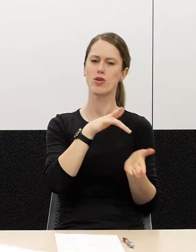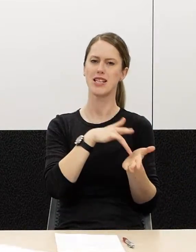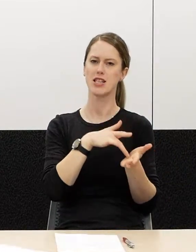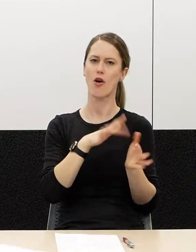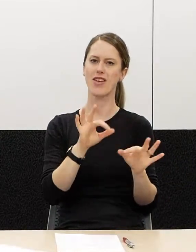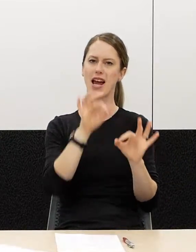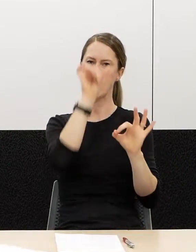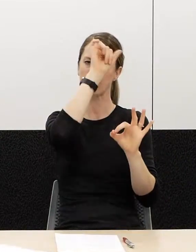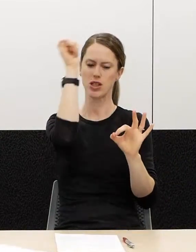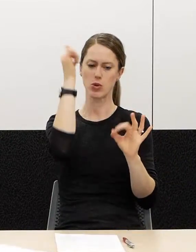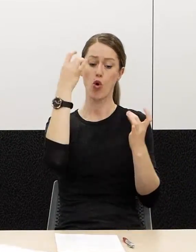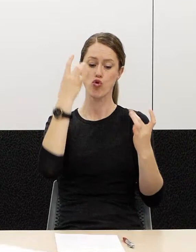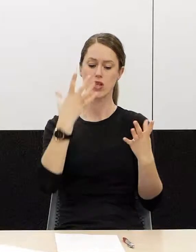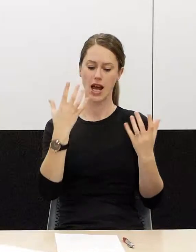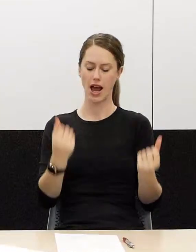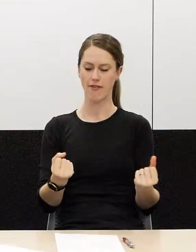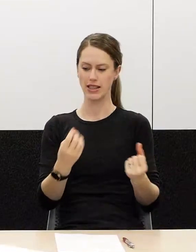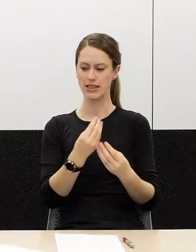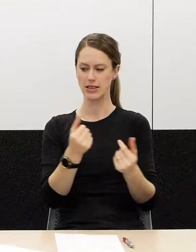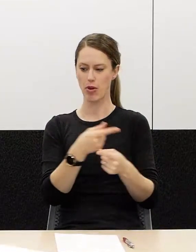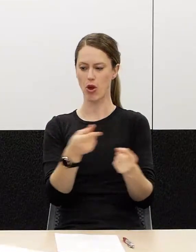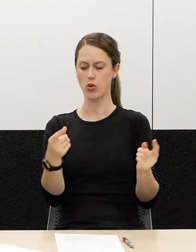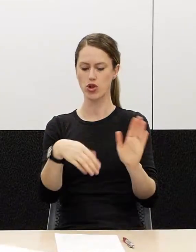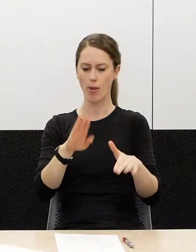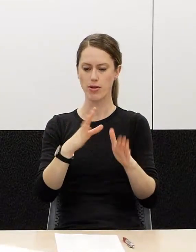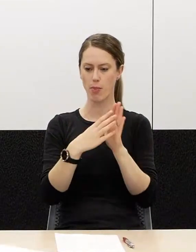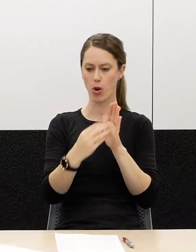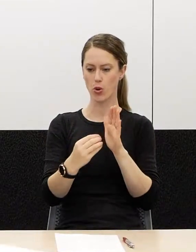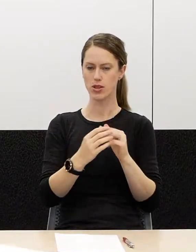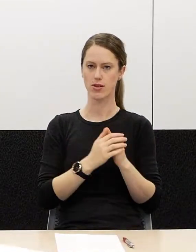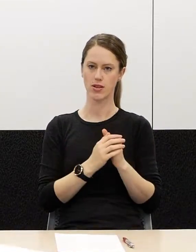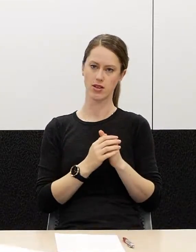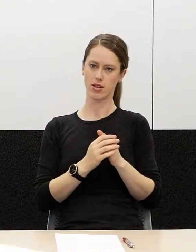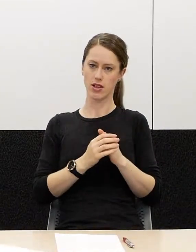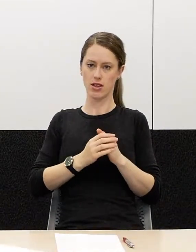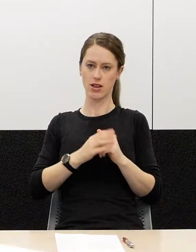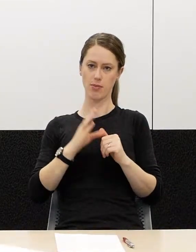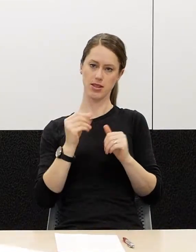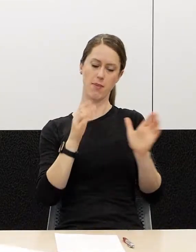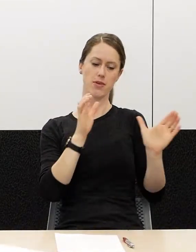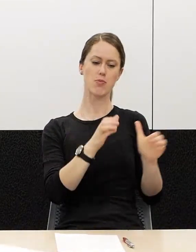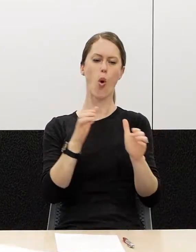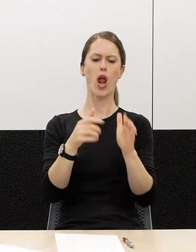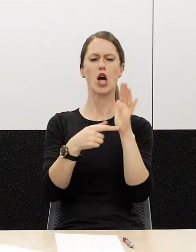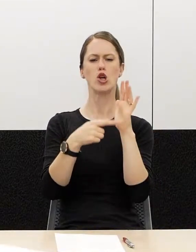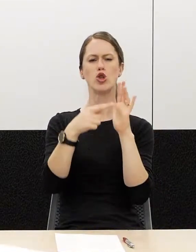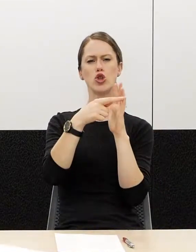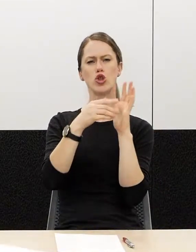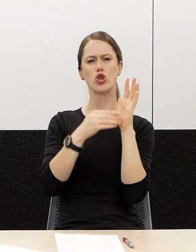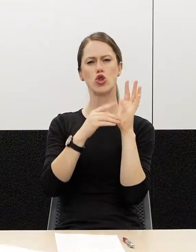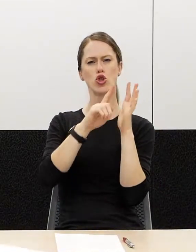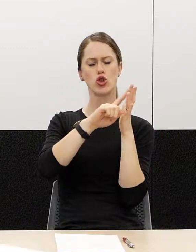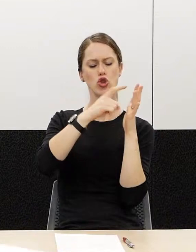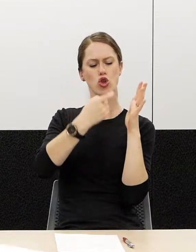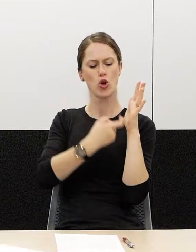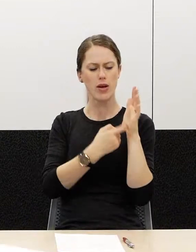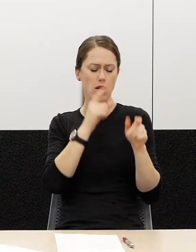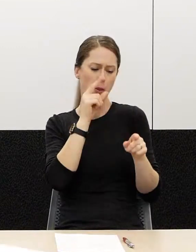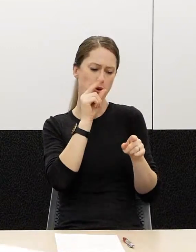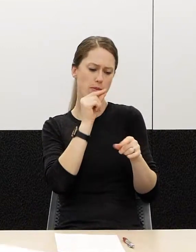of expertise. So we already have some of those kind of models. But again, some of the smaller tumour streams, there may be opportunity